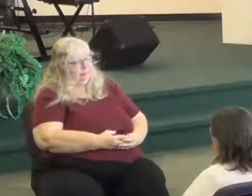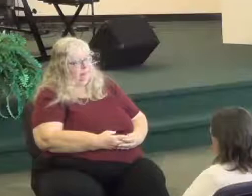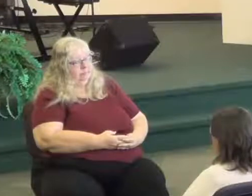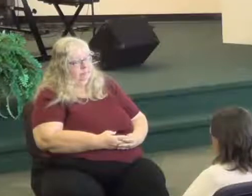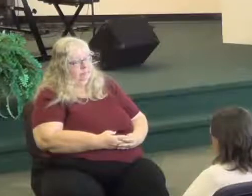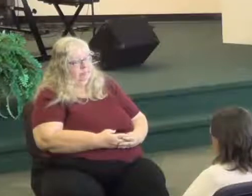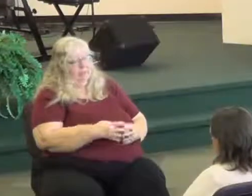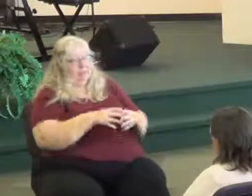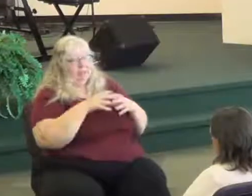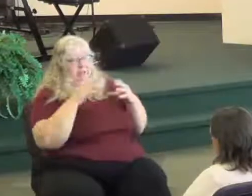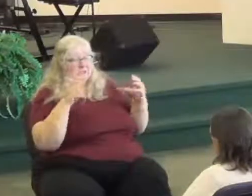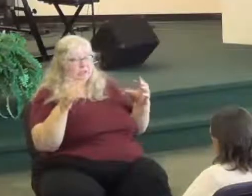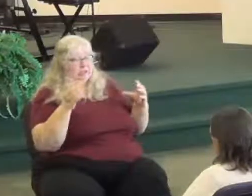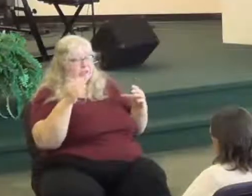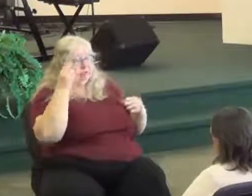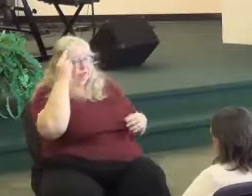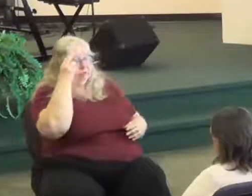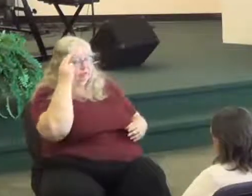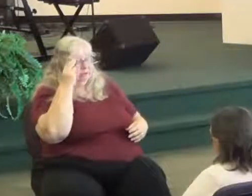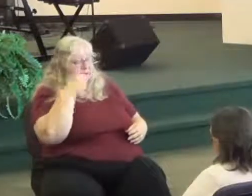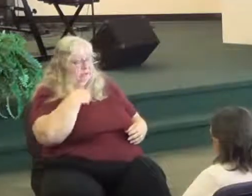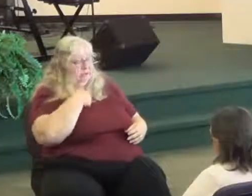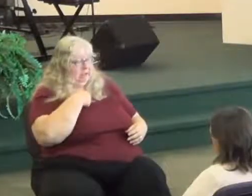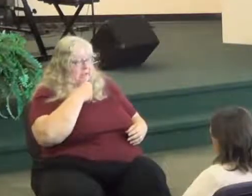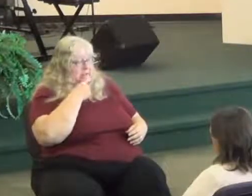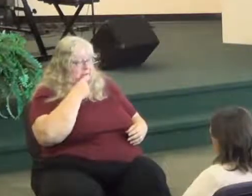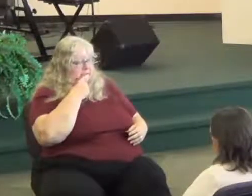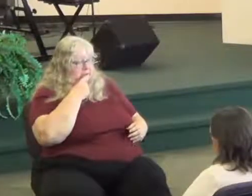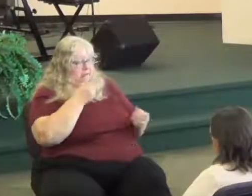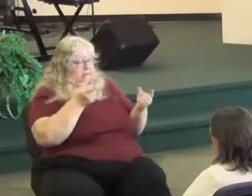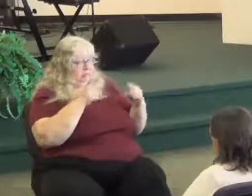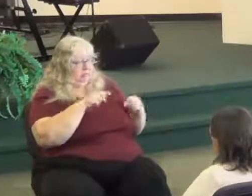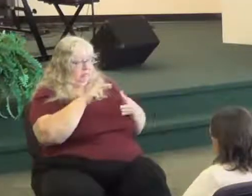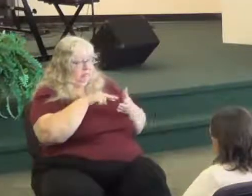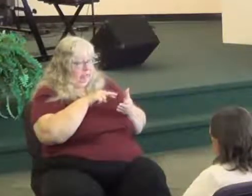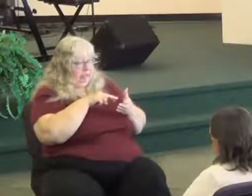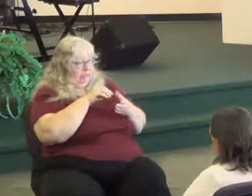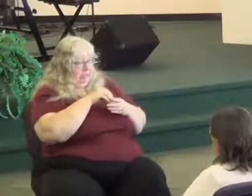That's huge. The reason I say that's huge, when we read it in English,